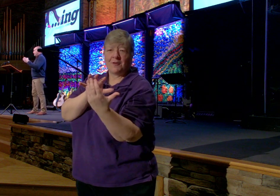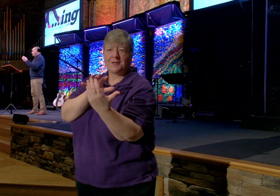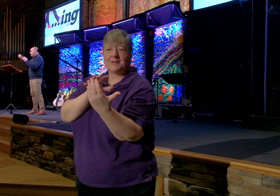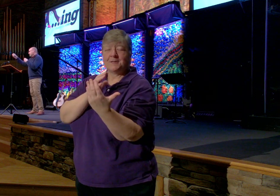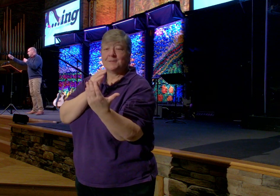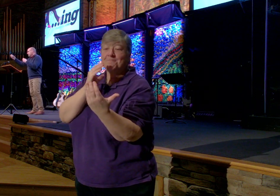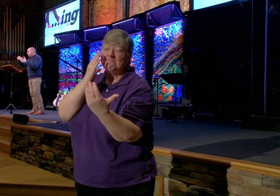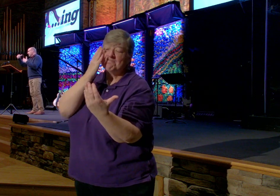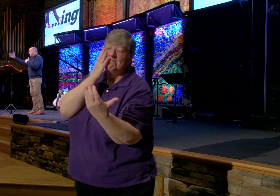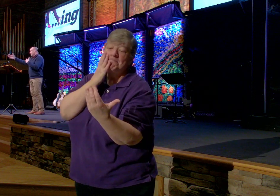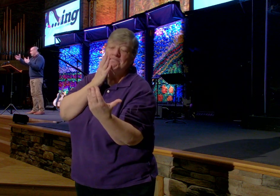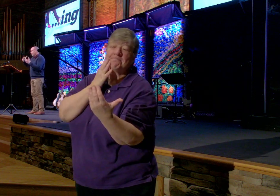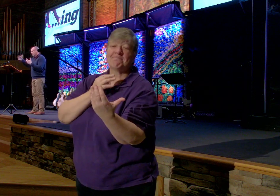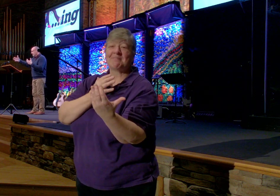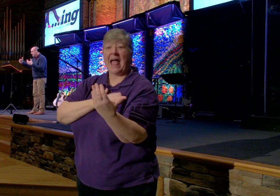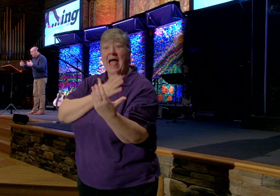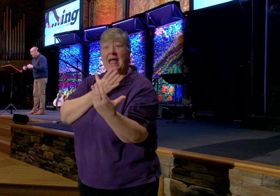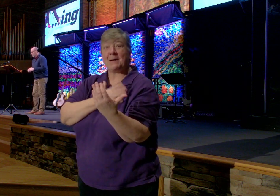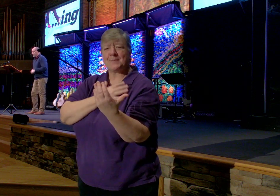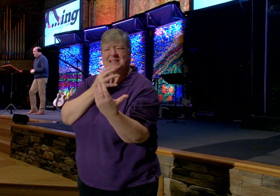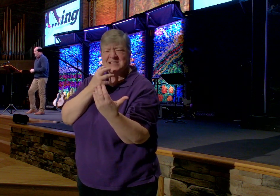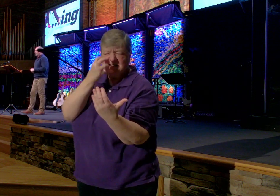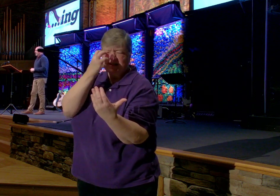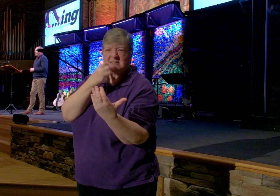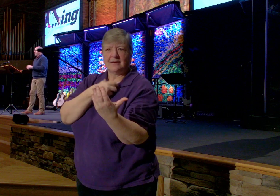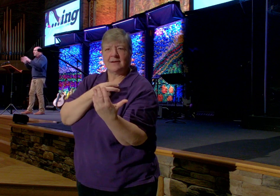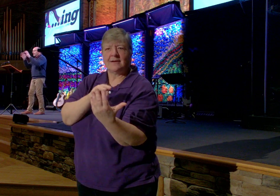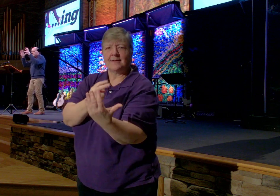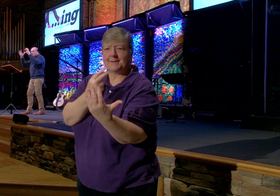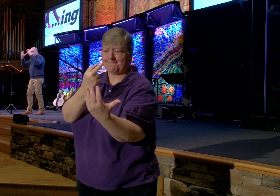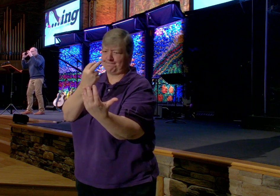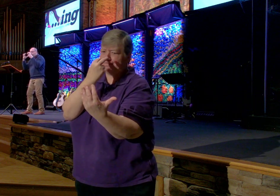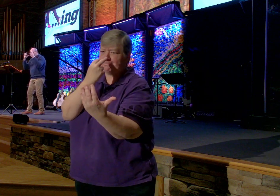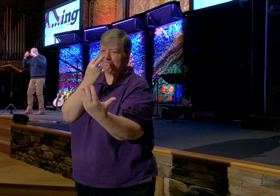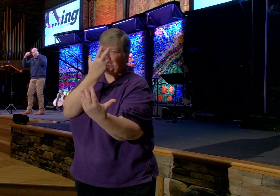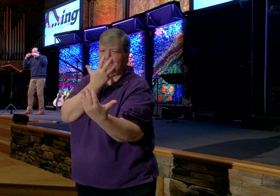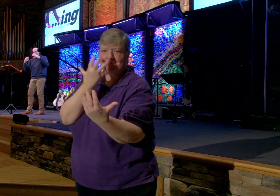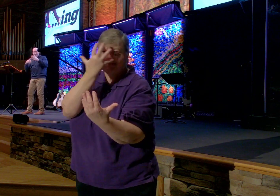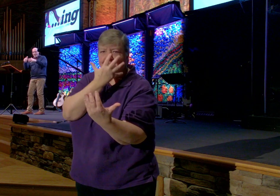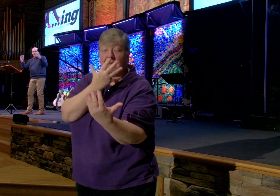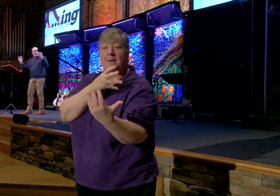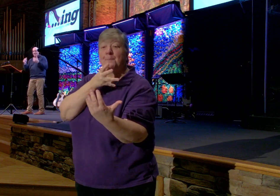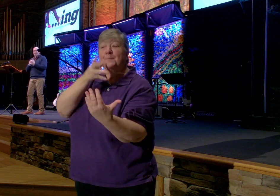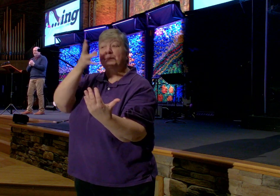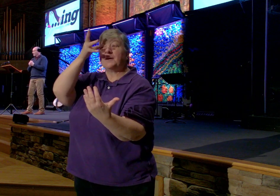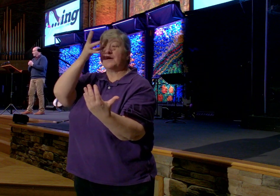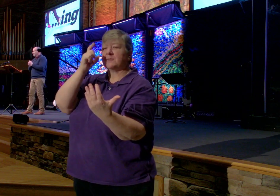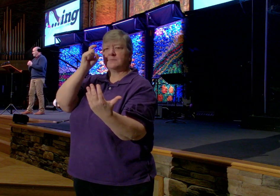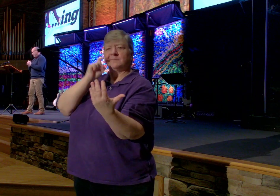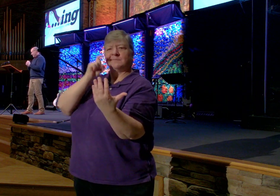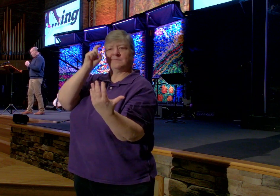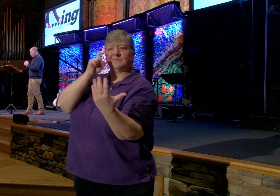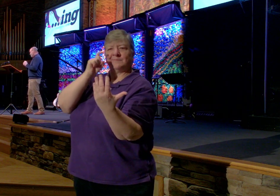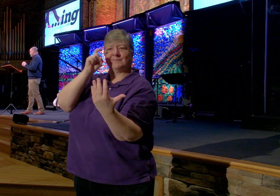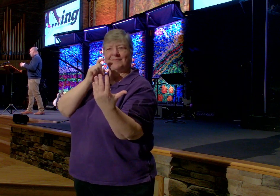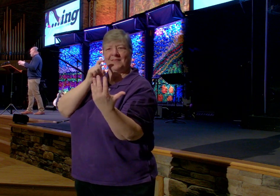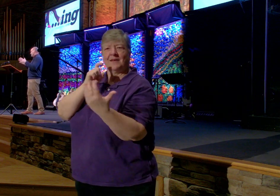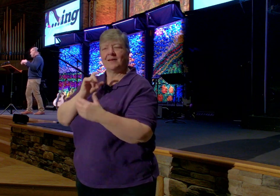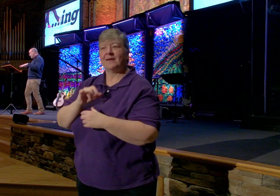are sad, angry, happy. They see that in the face of another because the parent's face